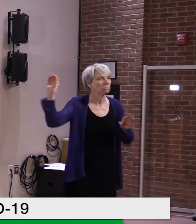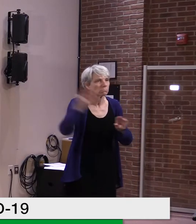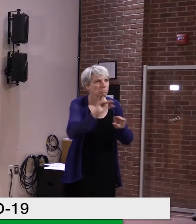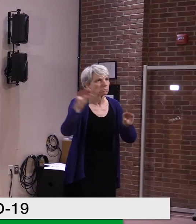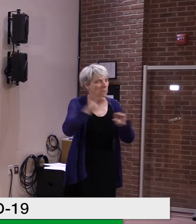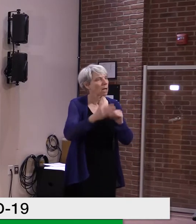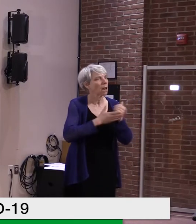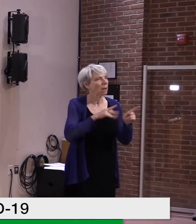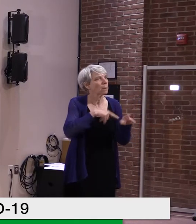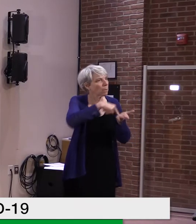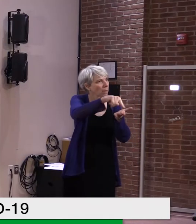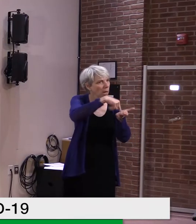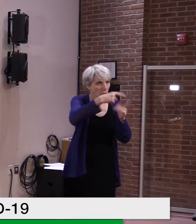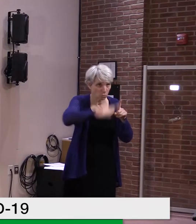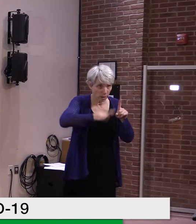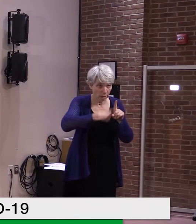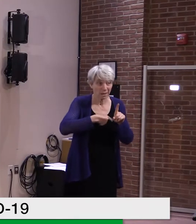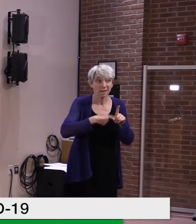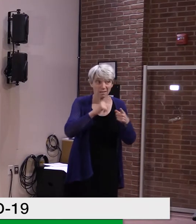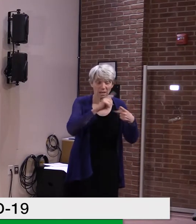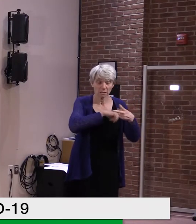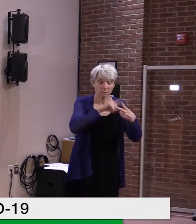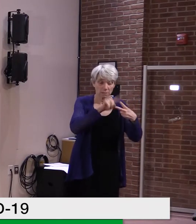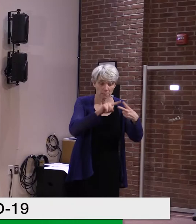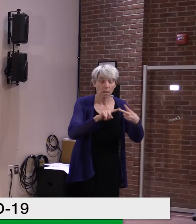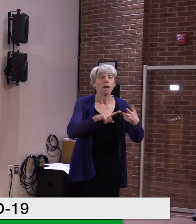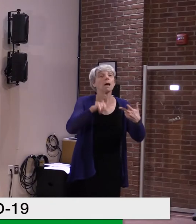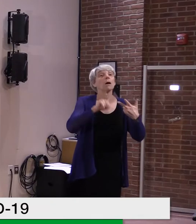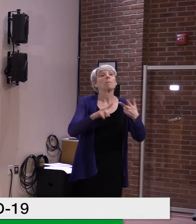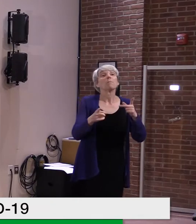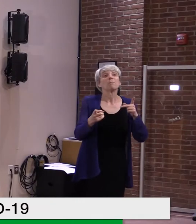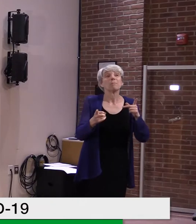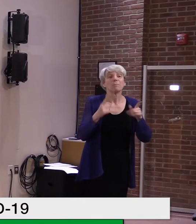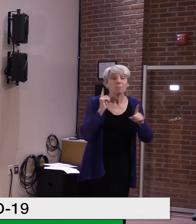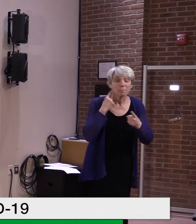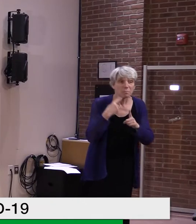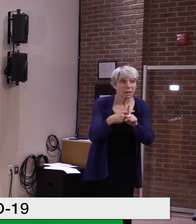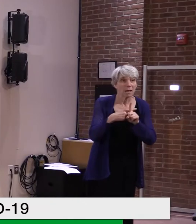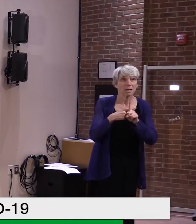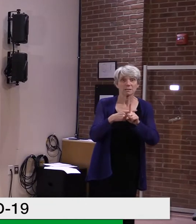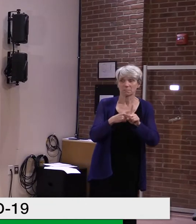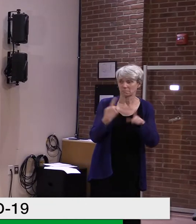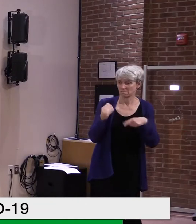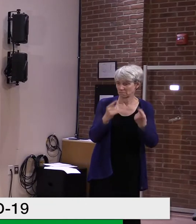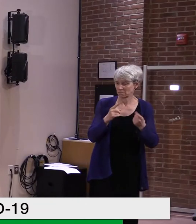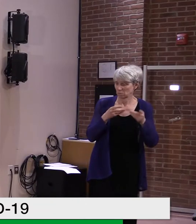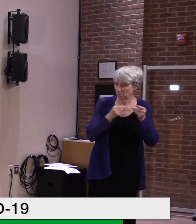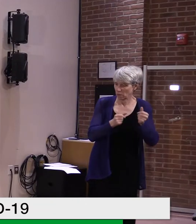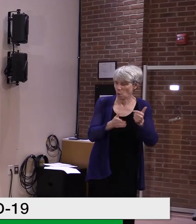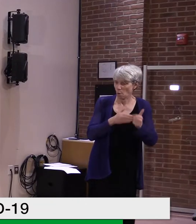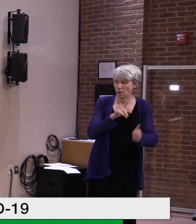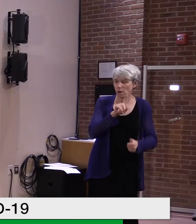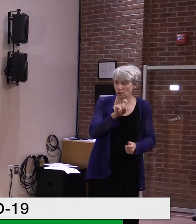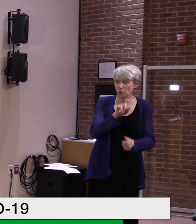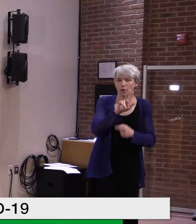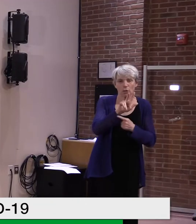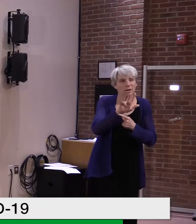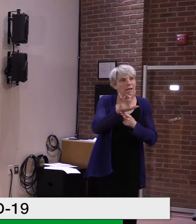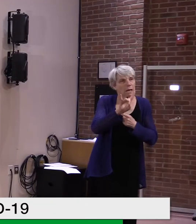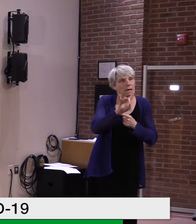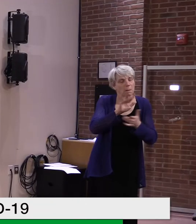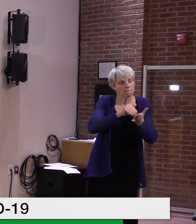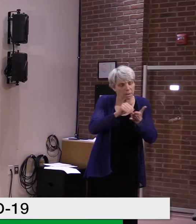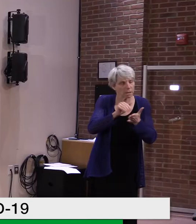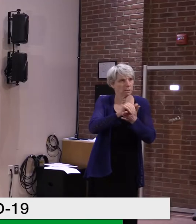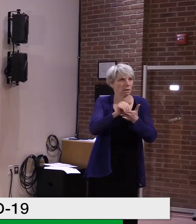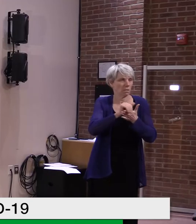just to reiterate, we're spending almost $38 million on the hotel motel program this year to make sure that we